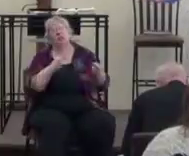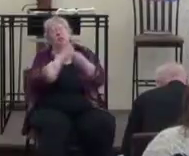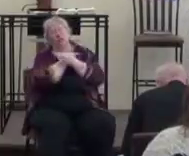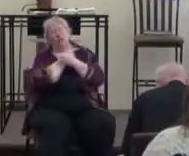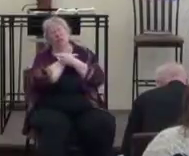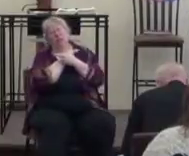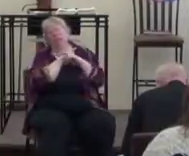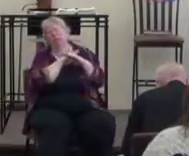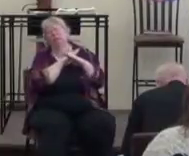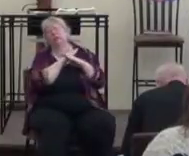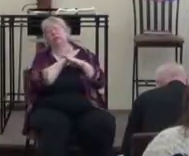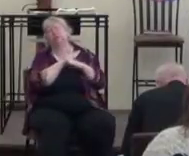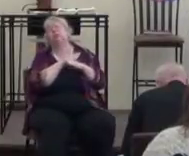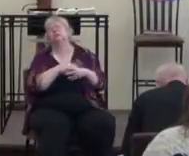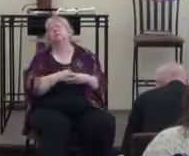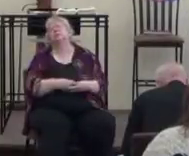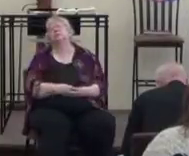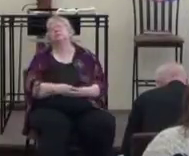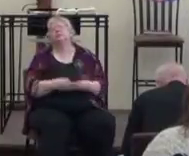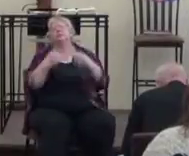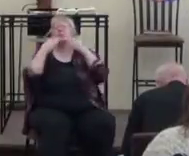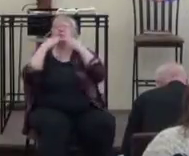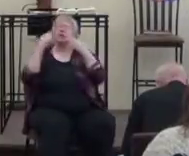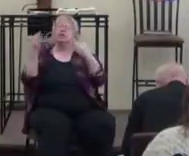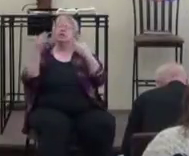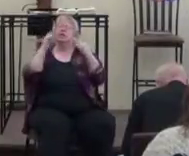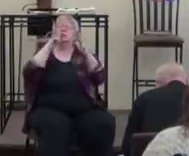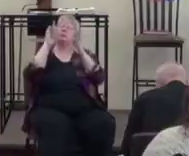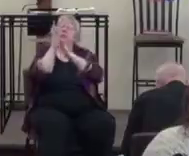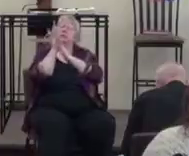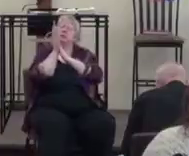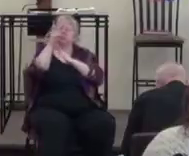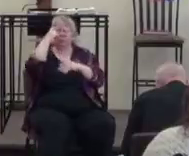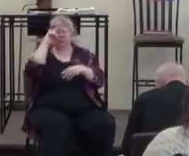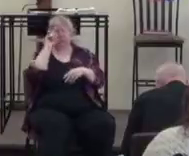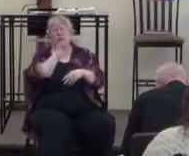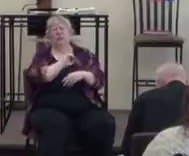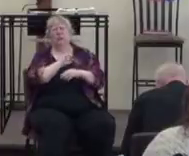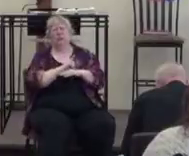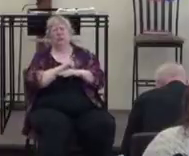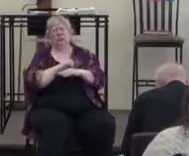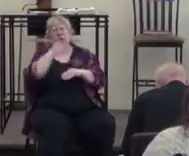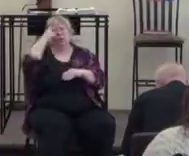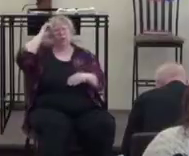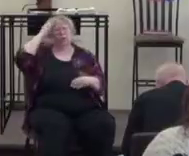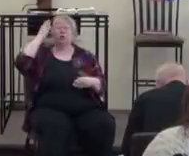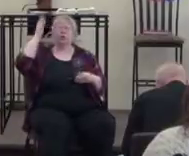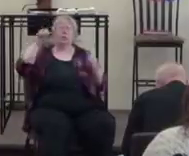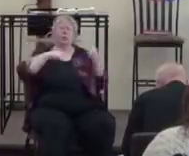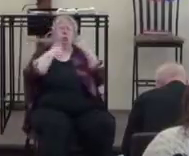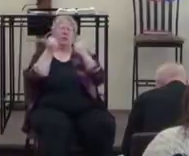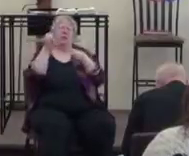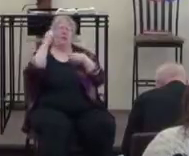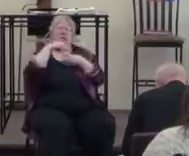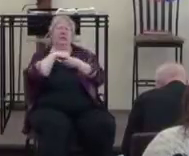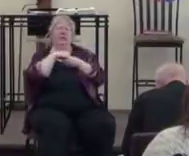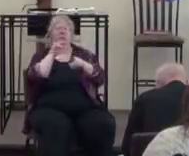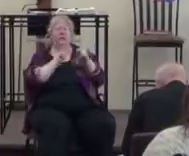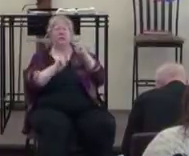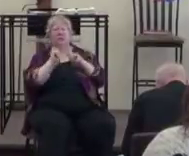relax as well. God, we thank you. We praise you for this day, for you are mighty. In Jesus' name we